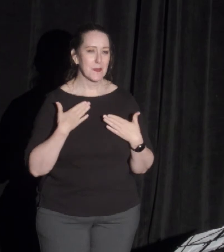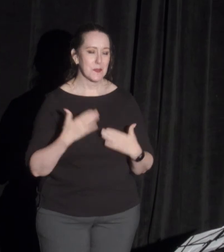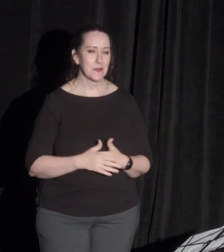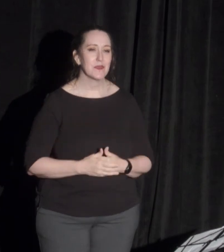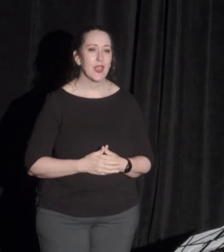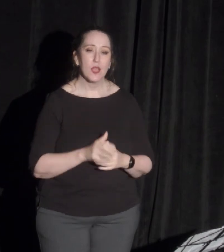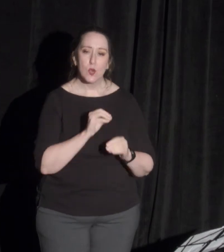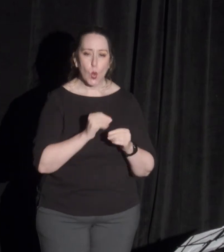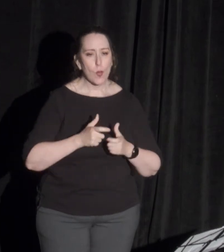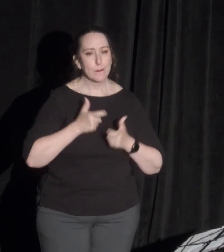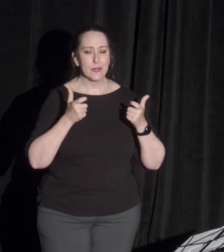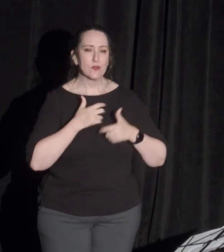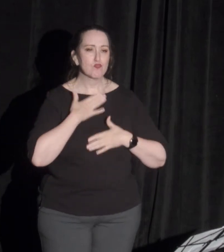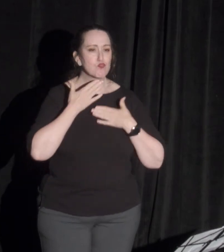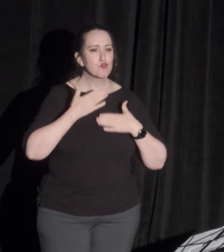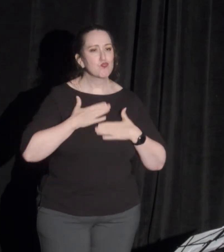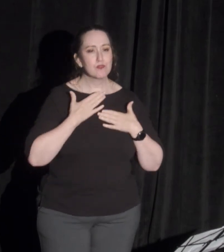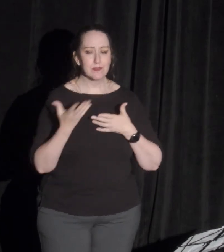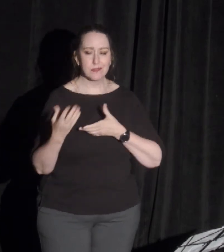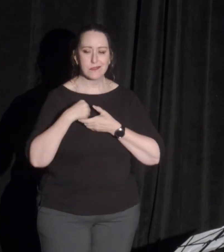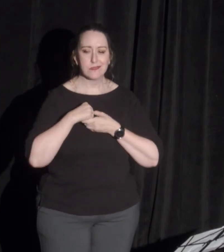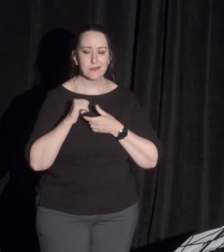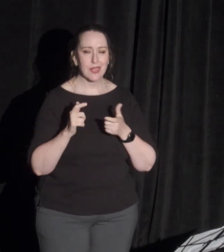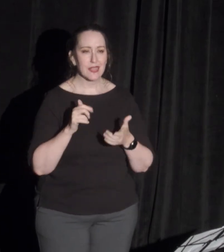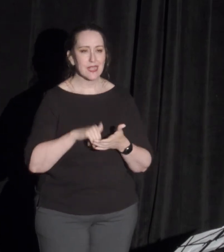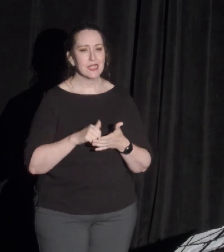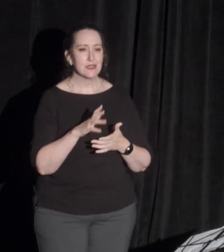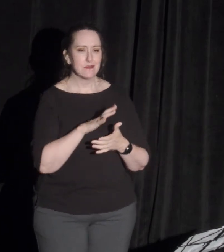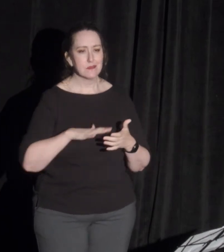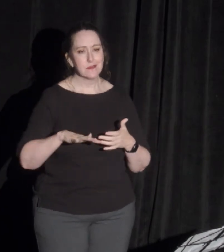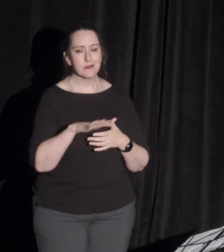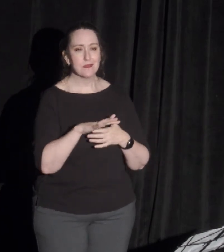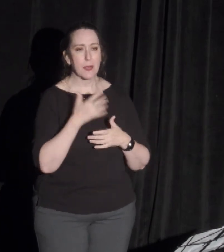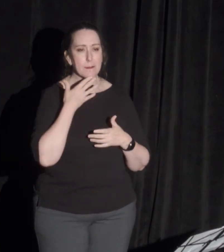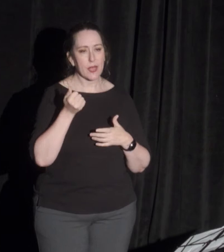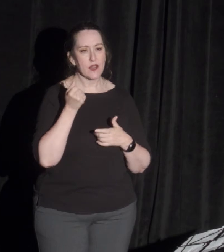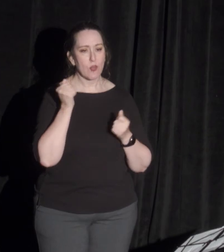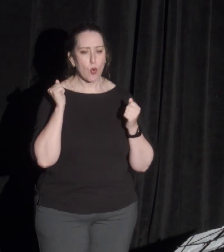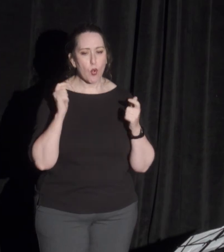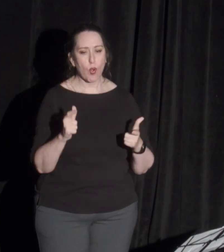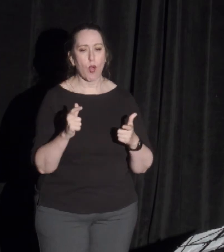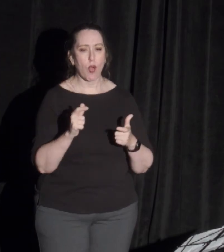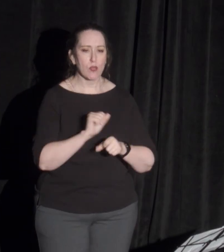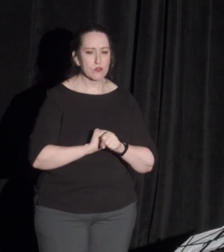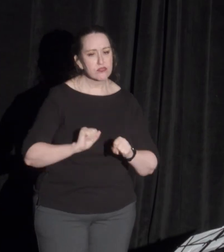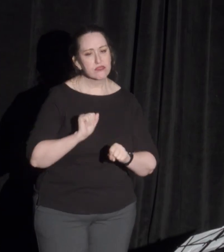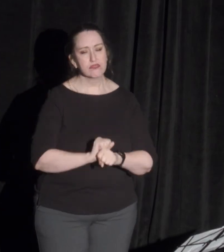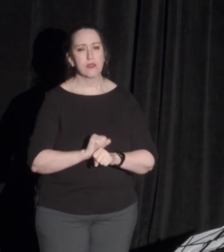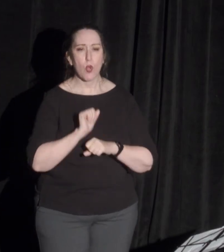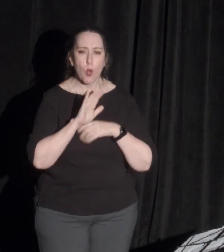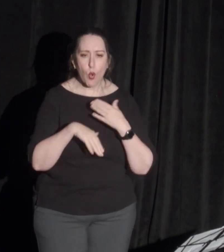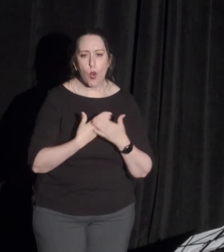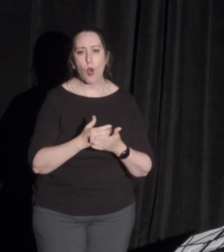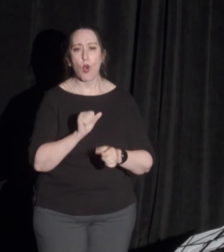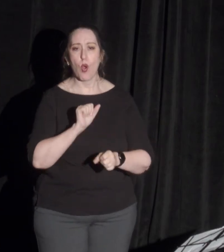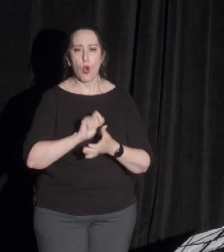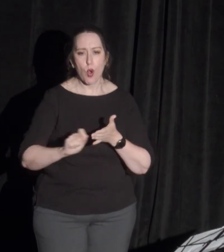than being a small part of this ballot, and it is all the better for every single work, every single author and editor and artist on